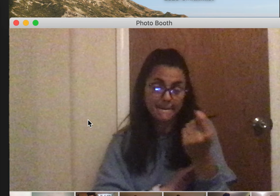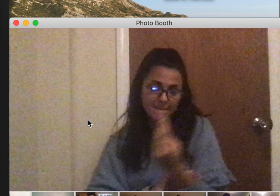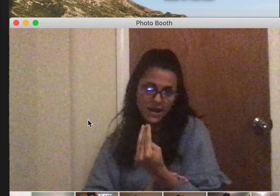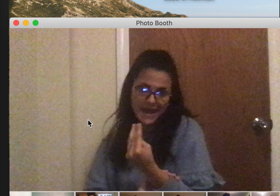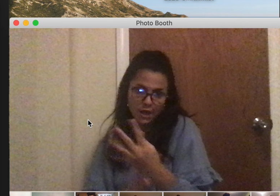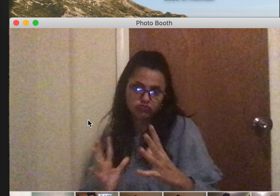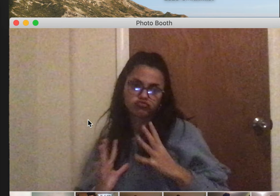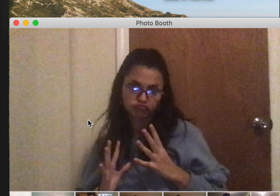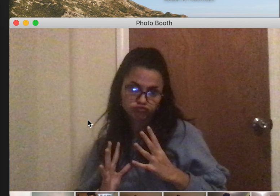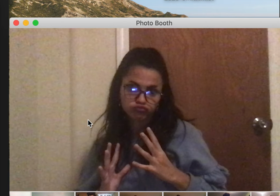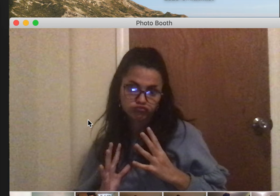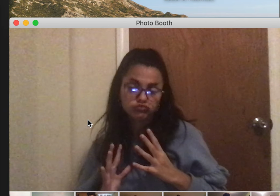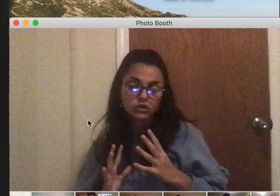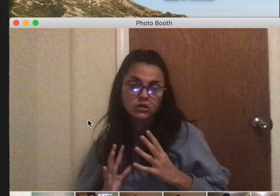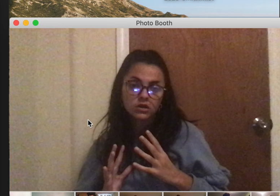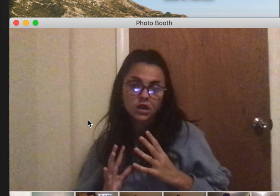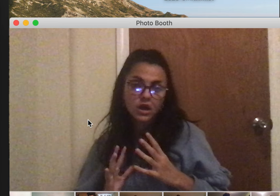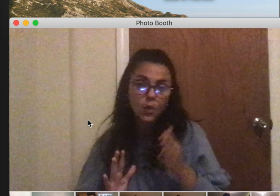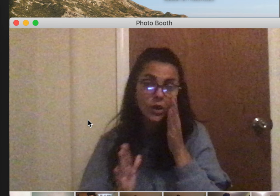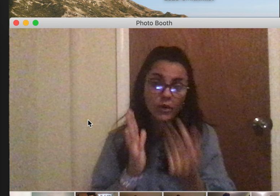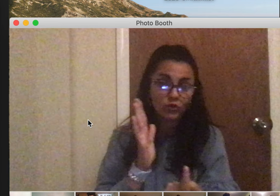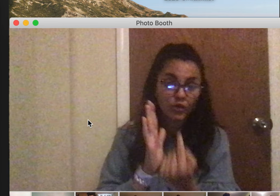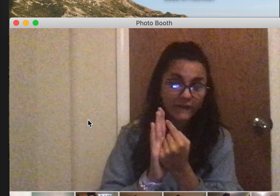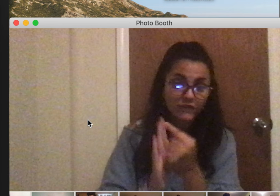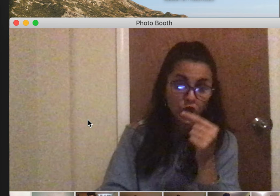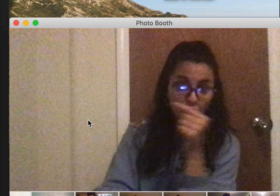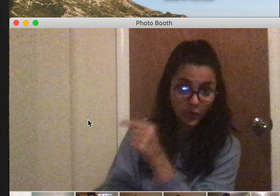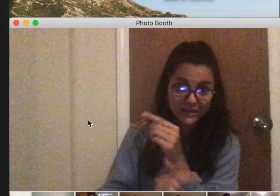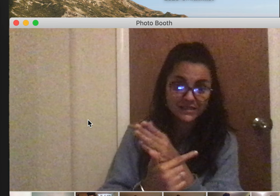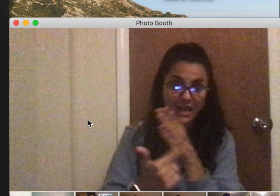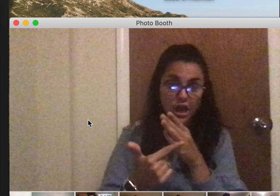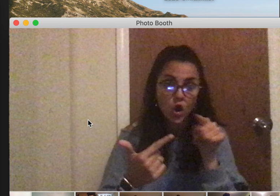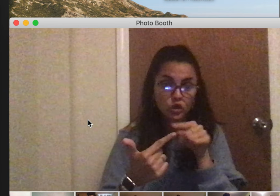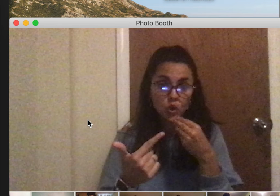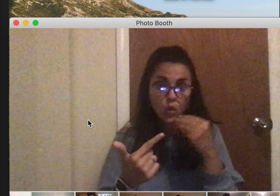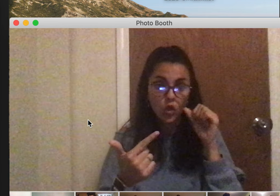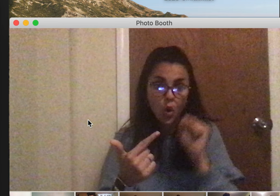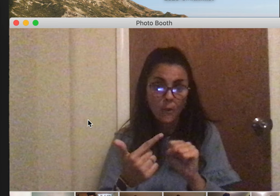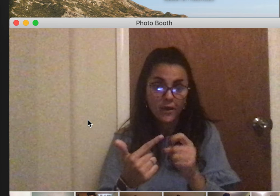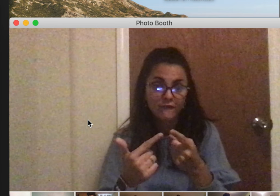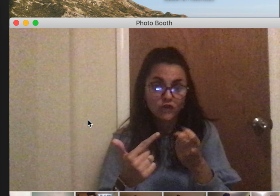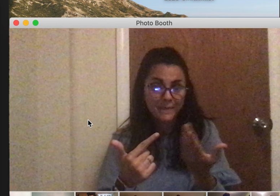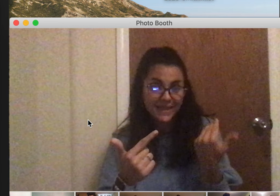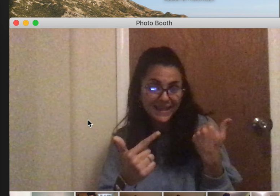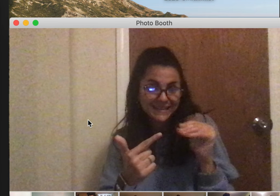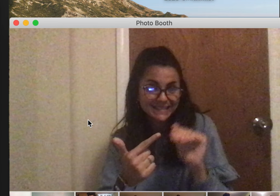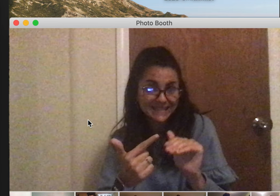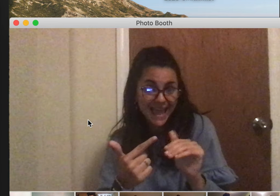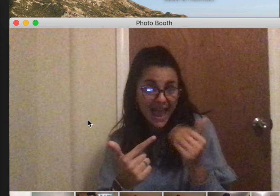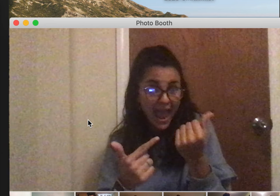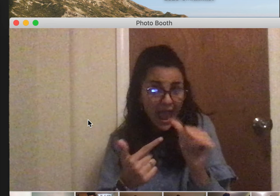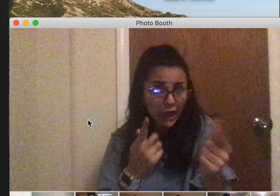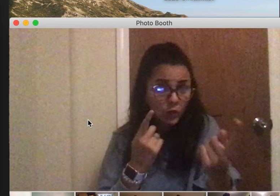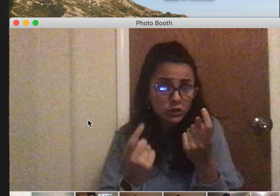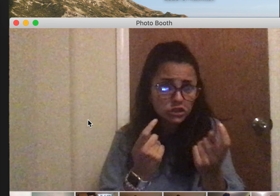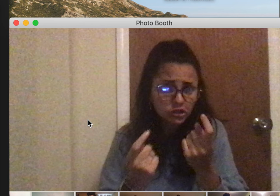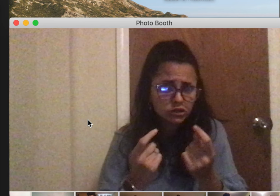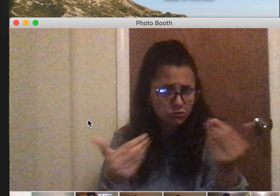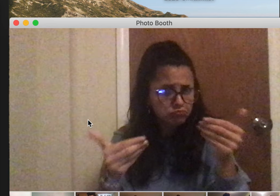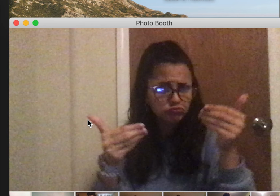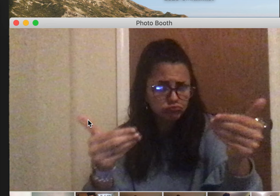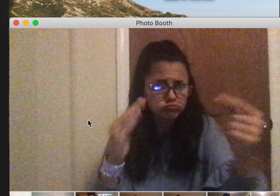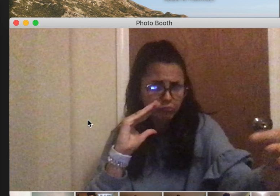over this and the homework from last night. Okay, any questions, feel free to email me, but tomorrow again, you'll